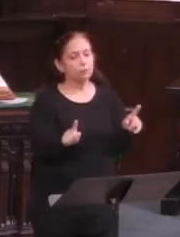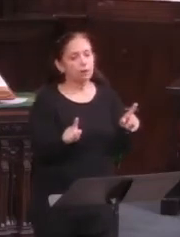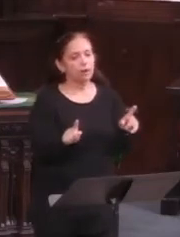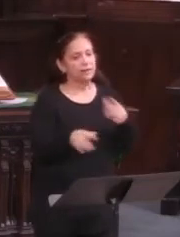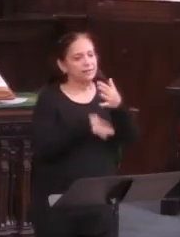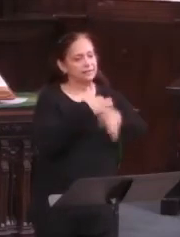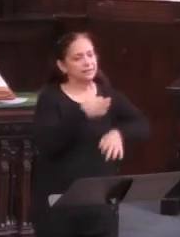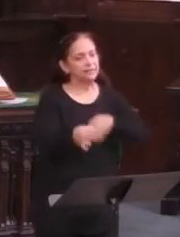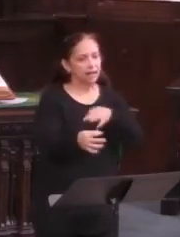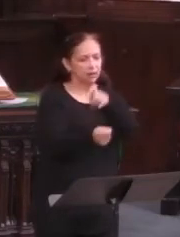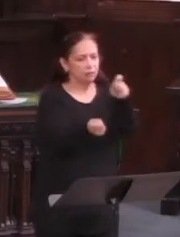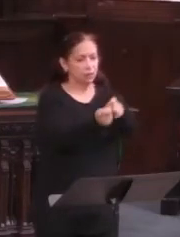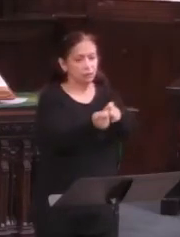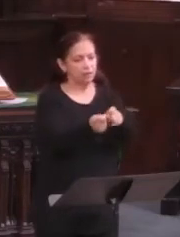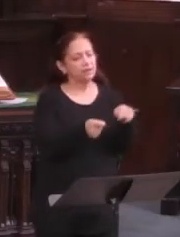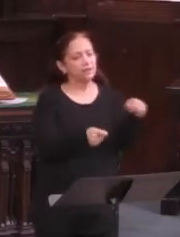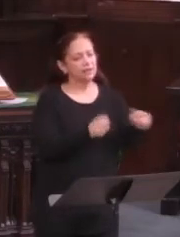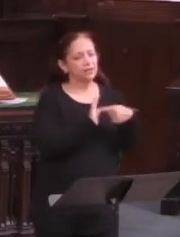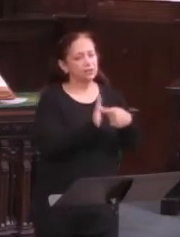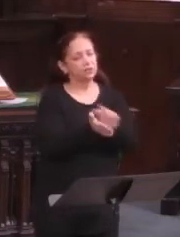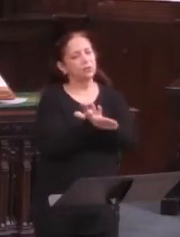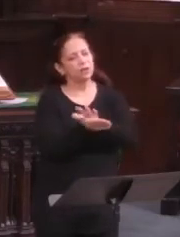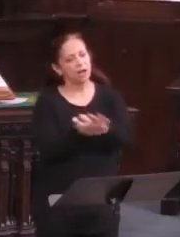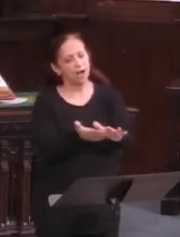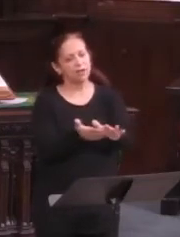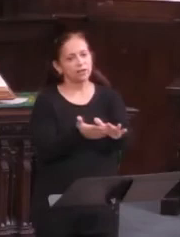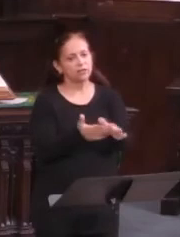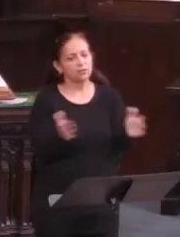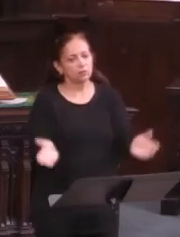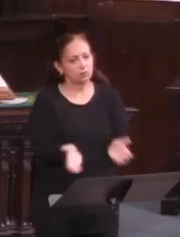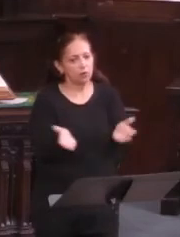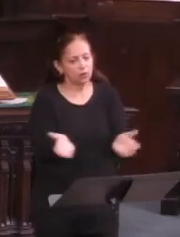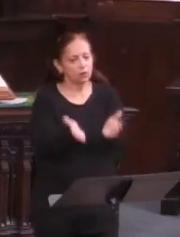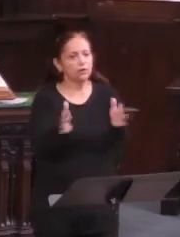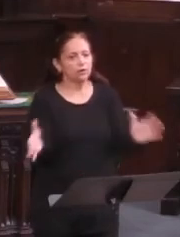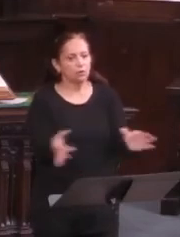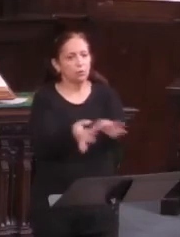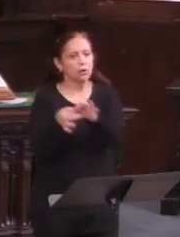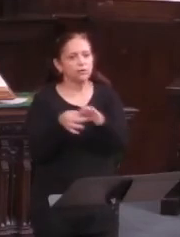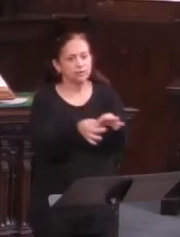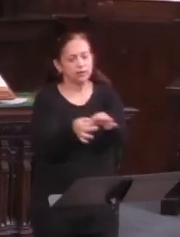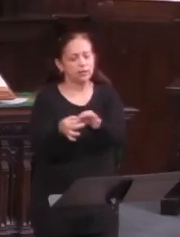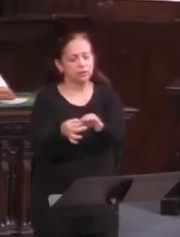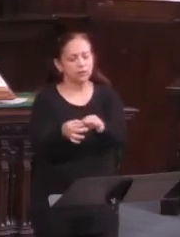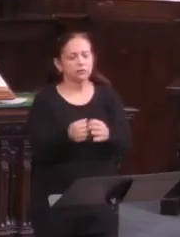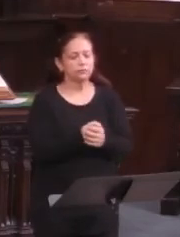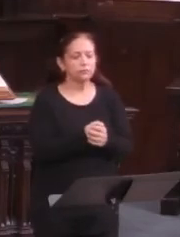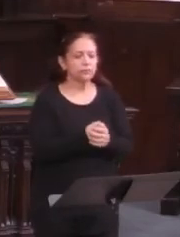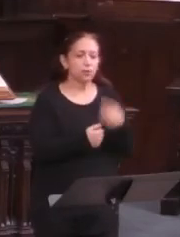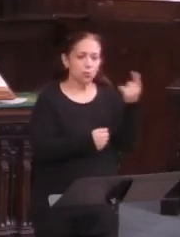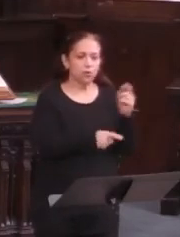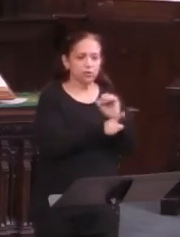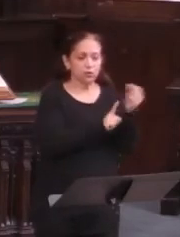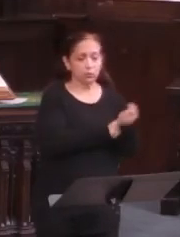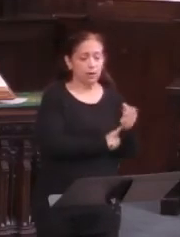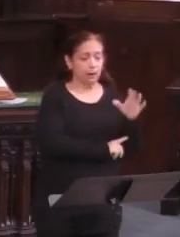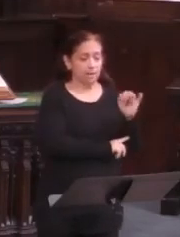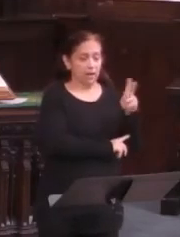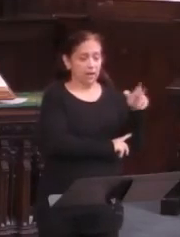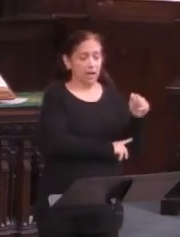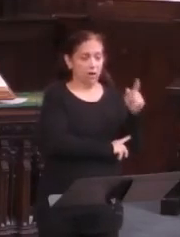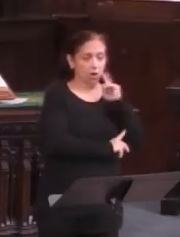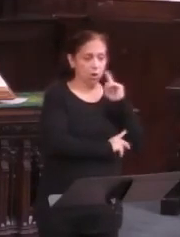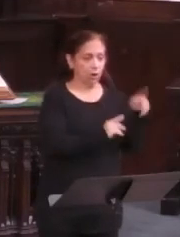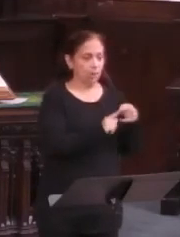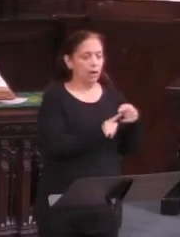But instead, he showed kindness in order to foster reconciliation. In one instance, when Mandela heard about